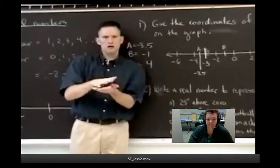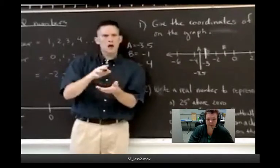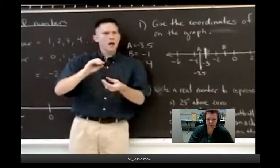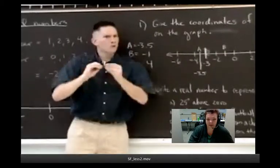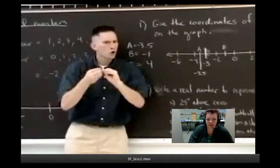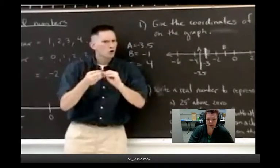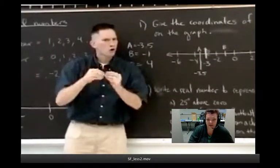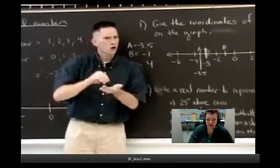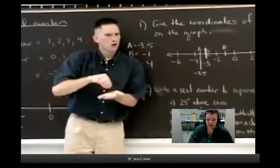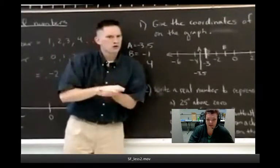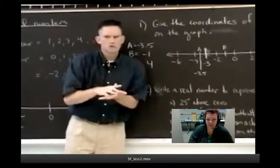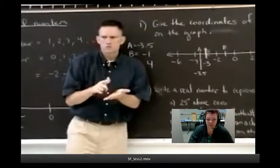How are you going to write that down?